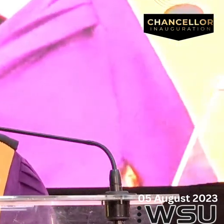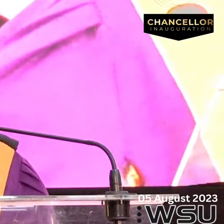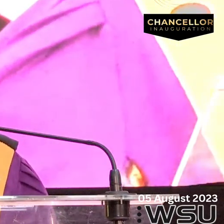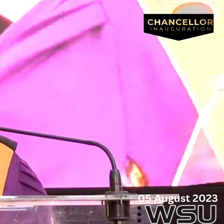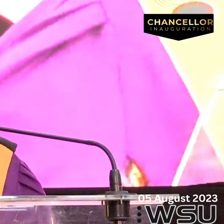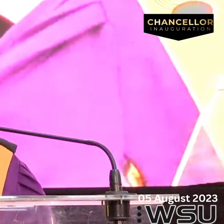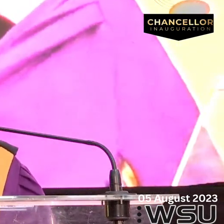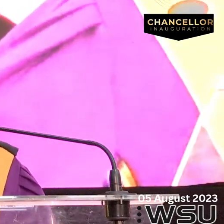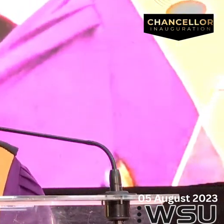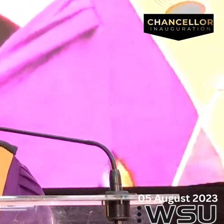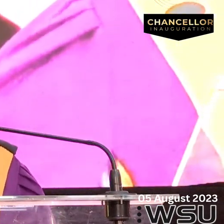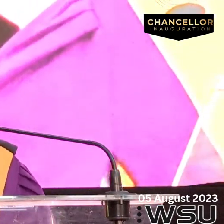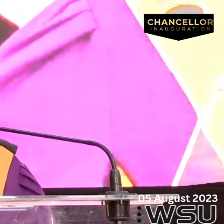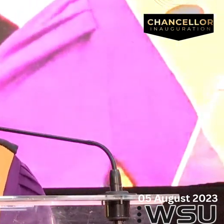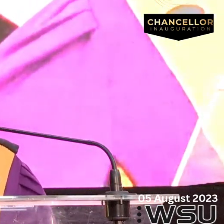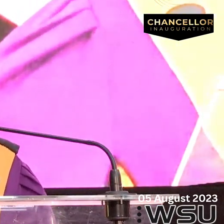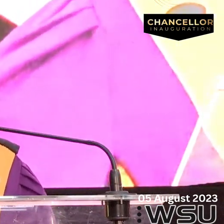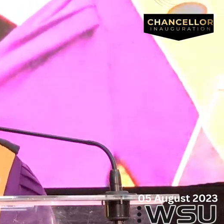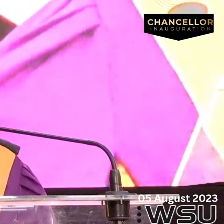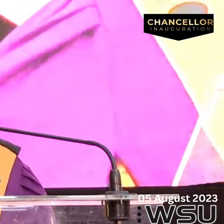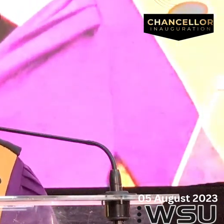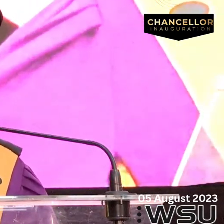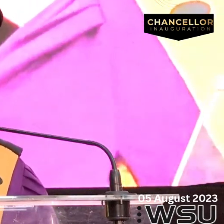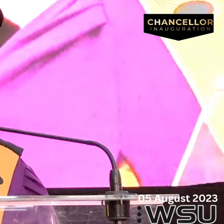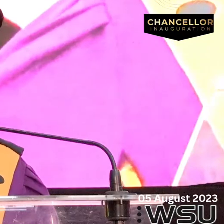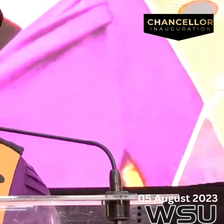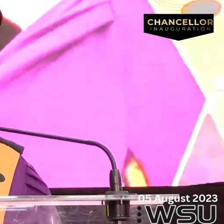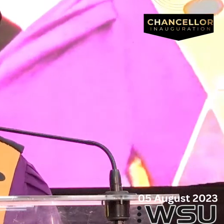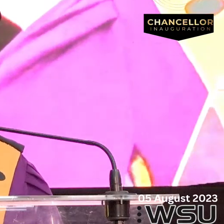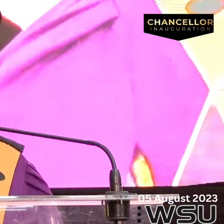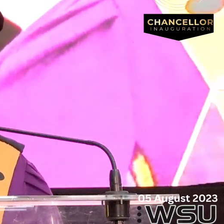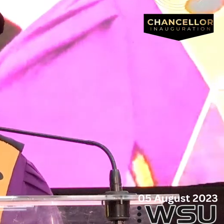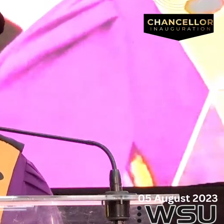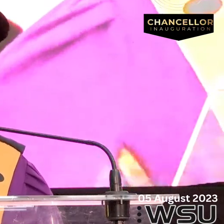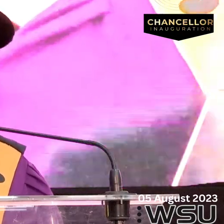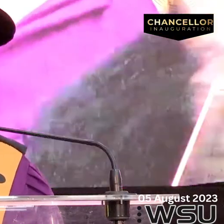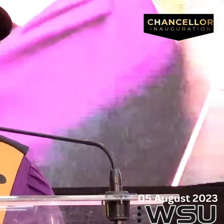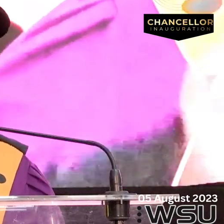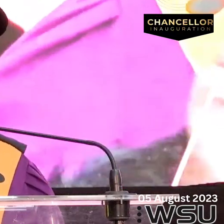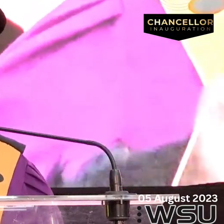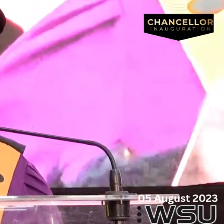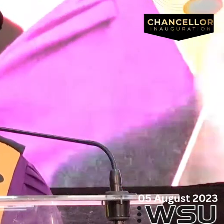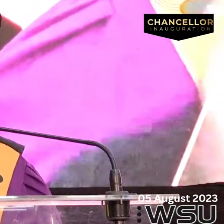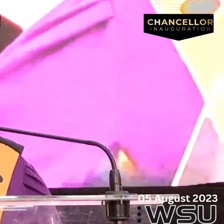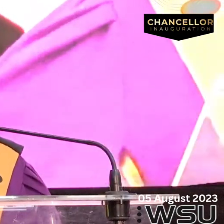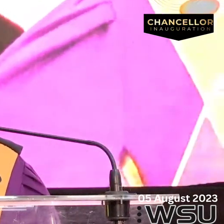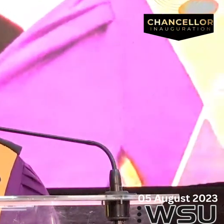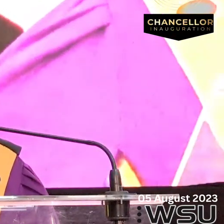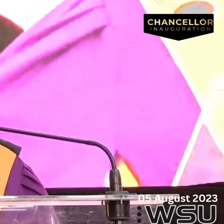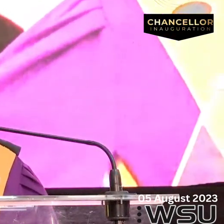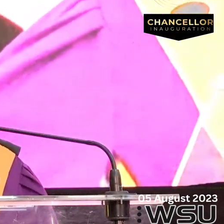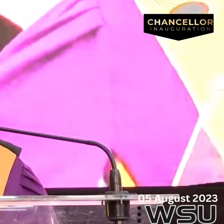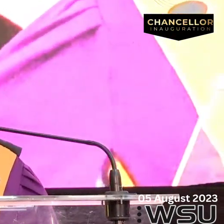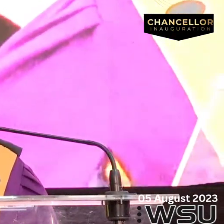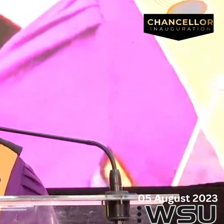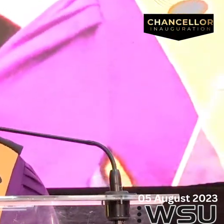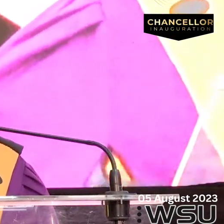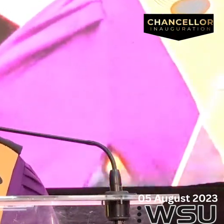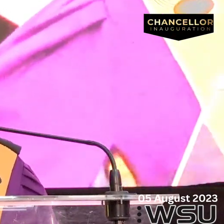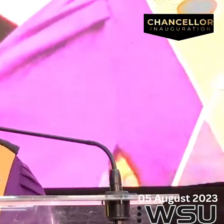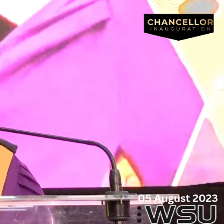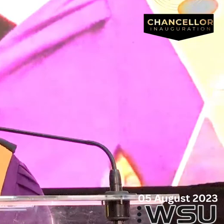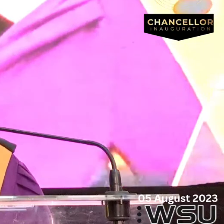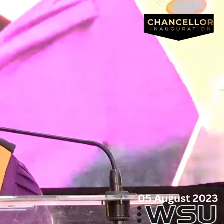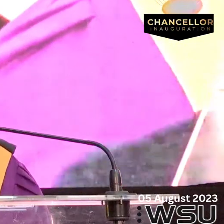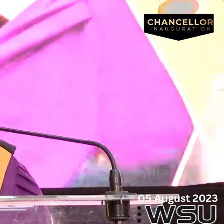universities to be an anchor of the renewal of the continent. We need a WUSU that is going to impact the communities around